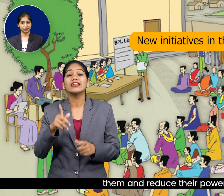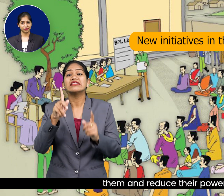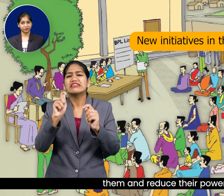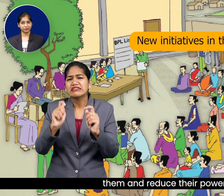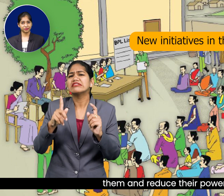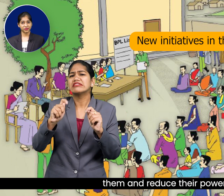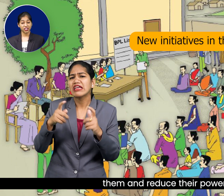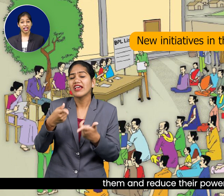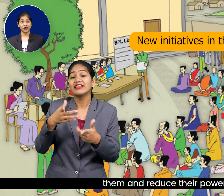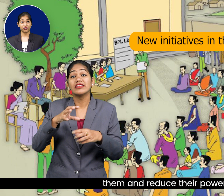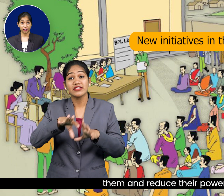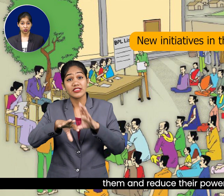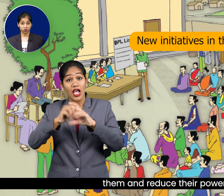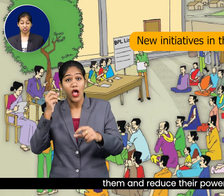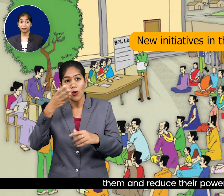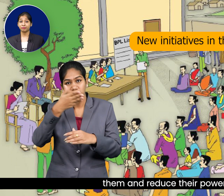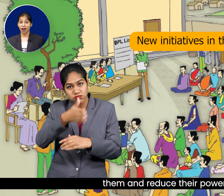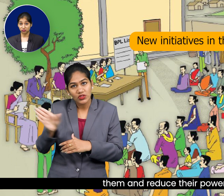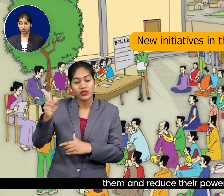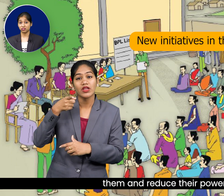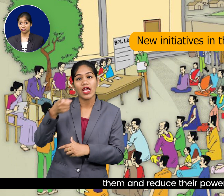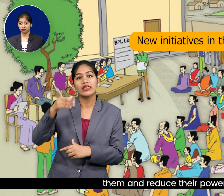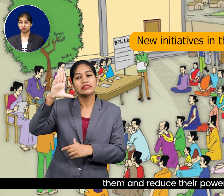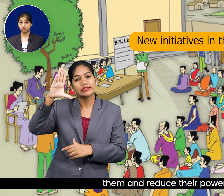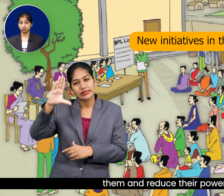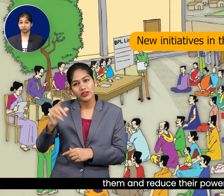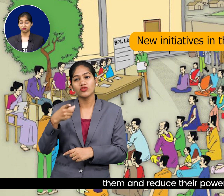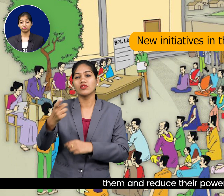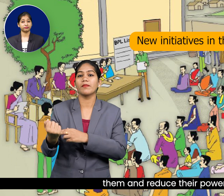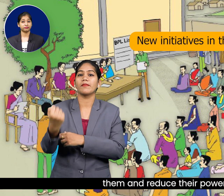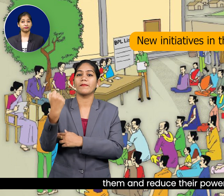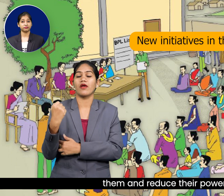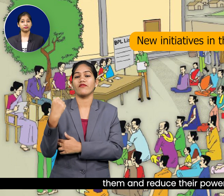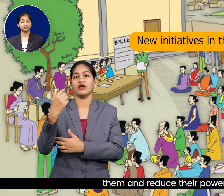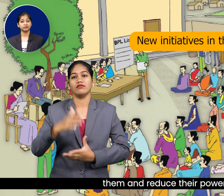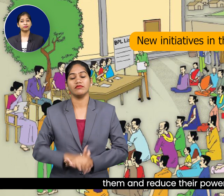them and reduce their powers.